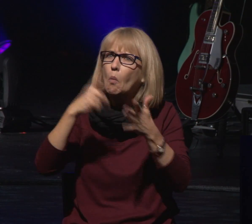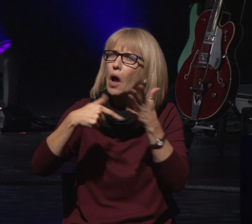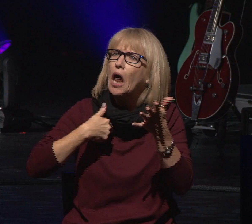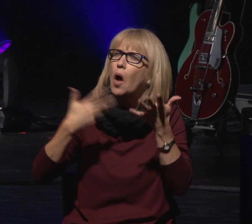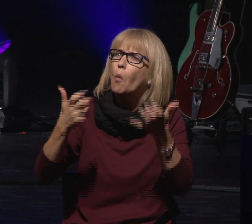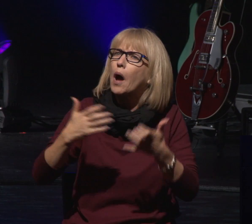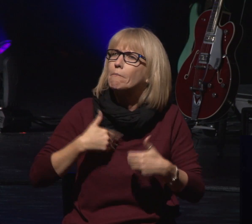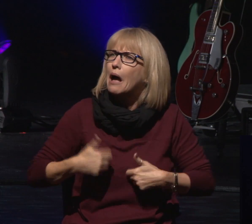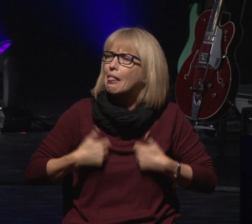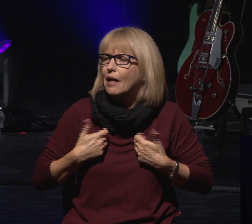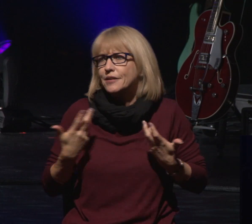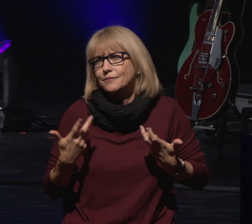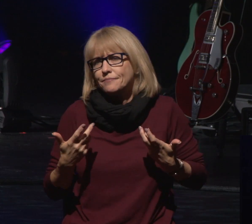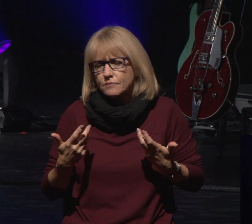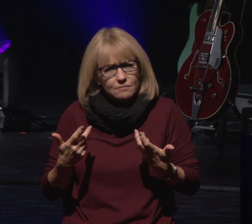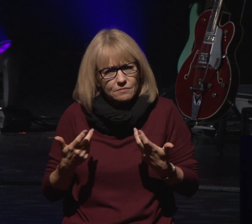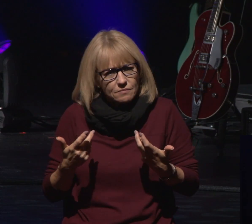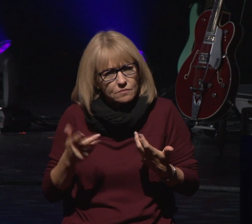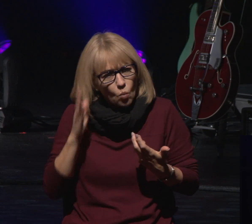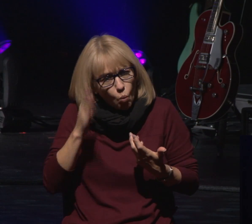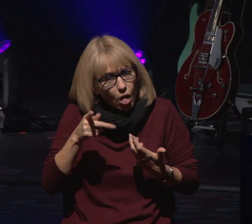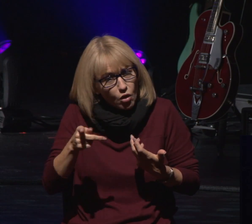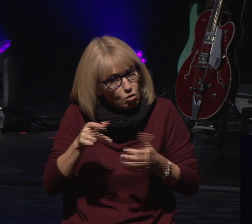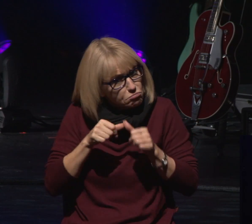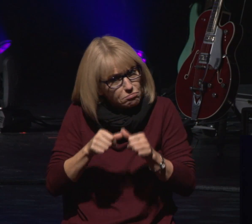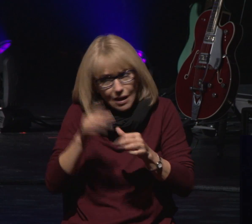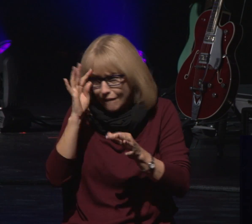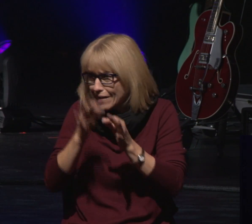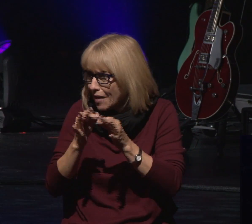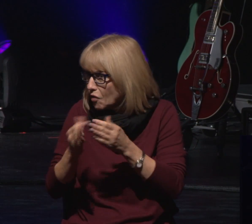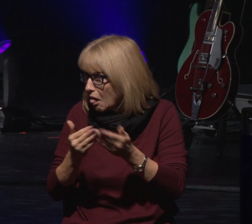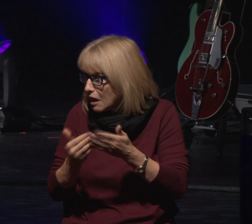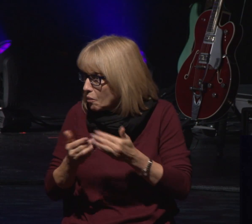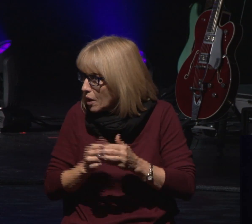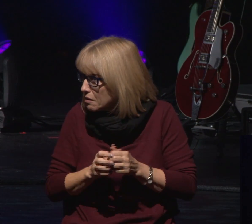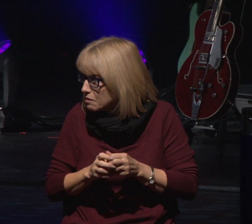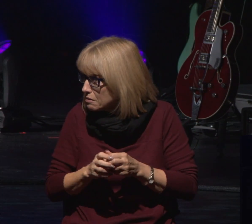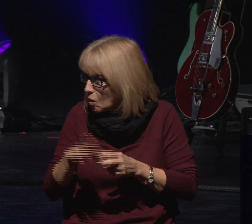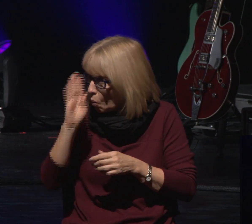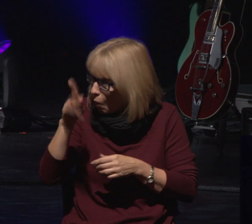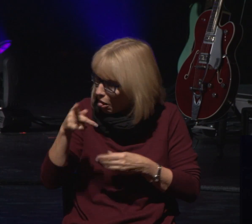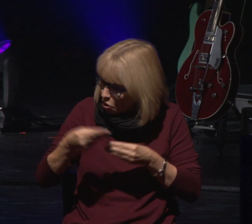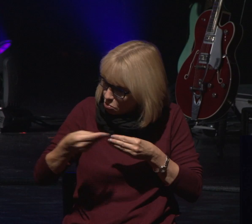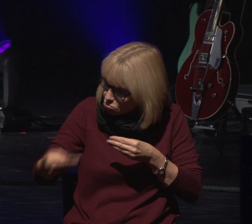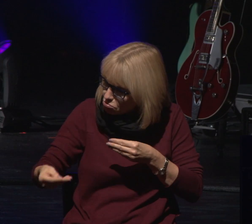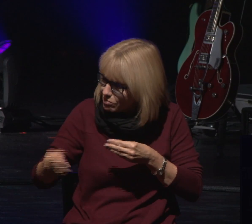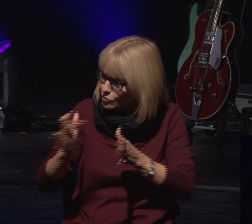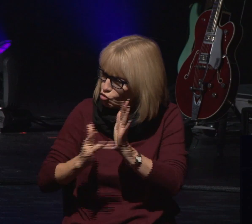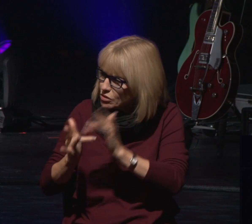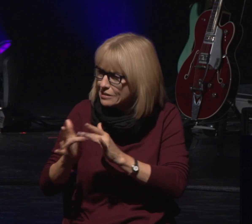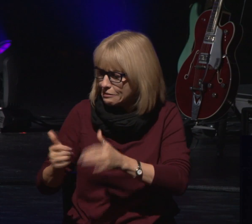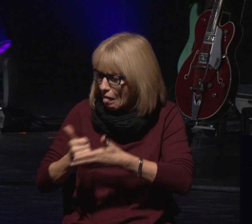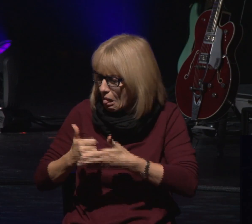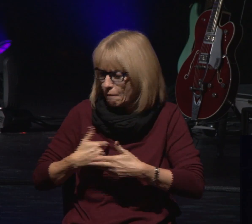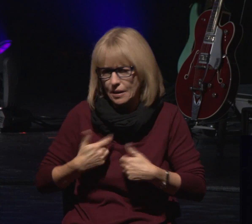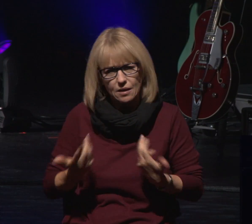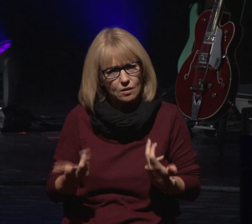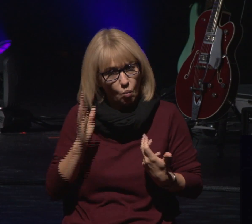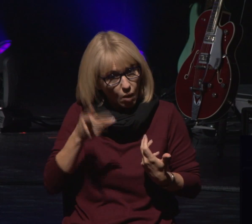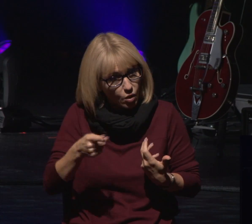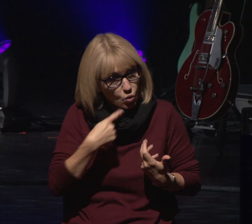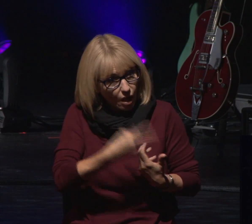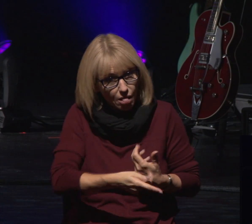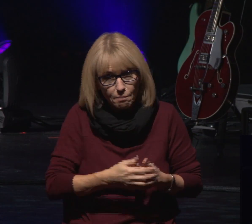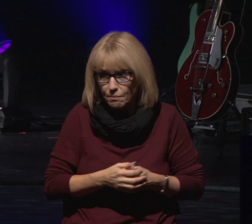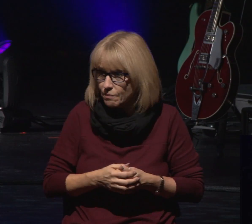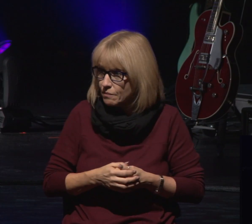faithfully? And what are you able to pass on to your children and your grandchildren? Another verse that Nick just read earlier was Psalms